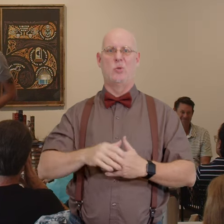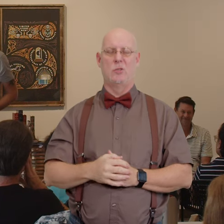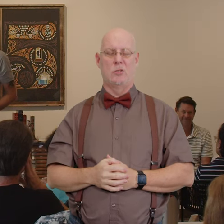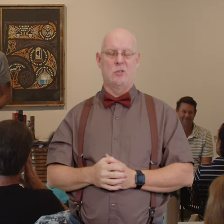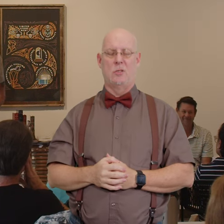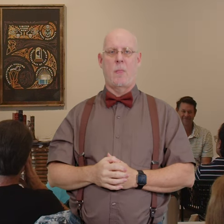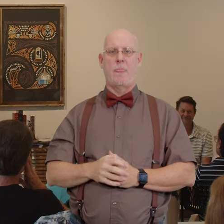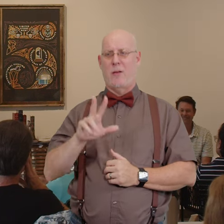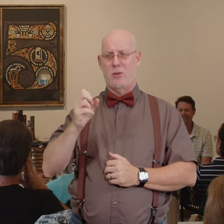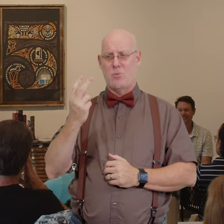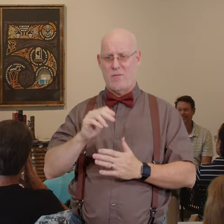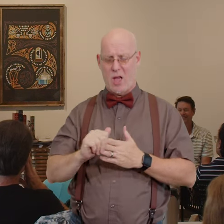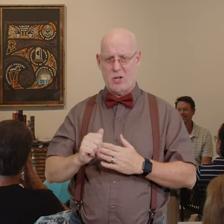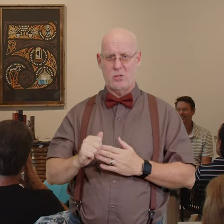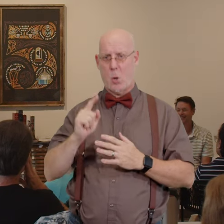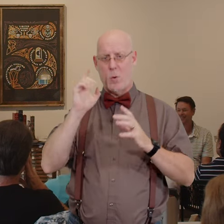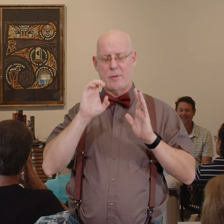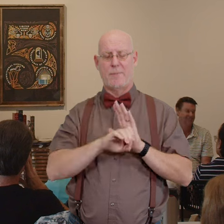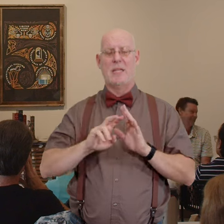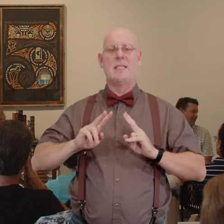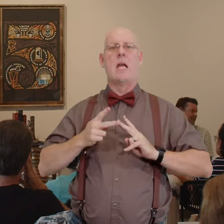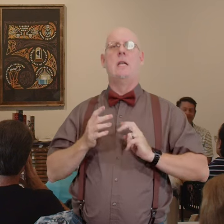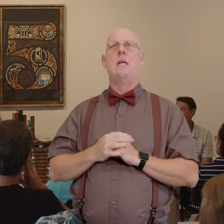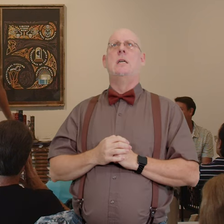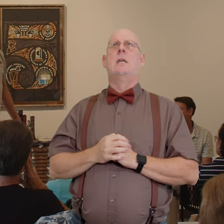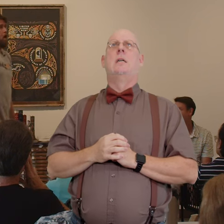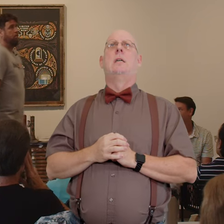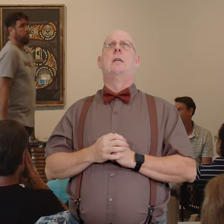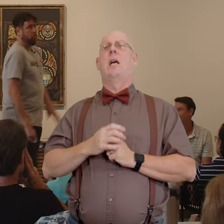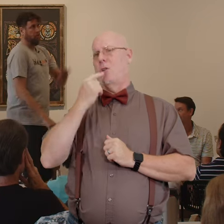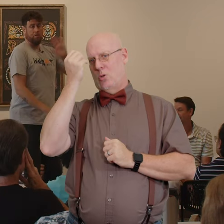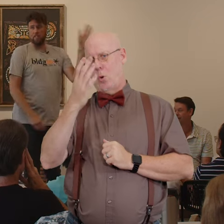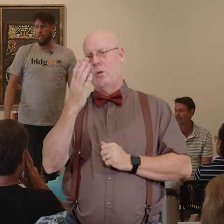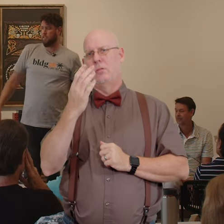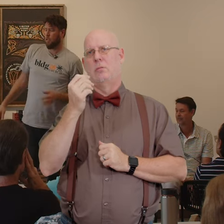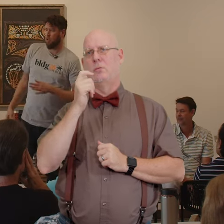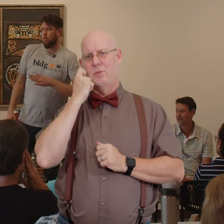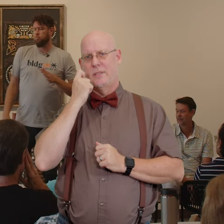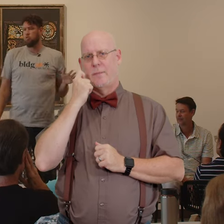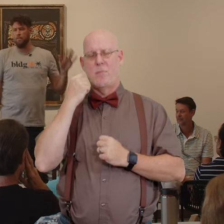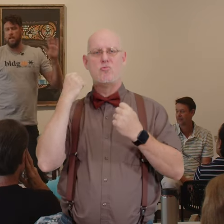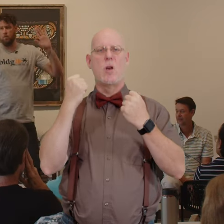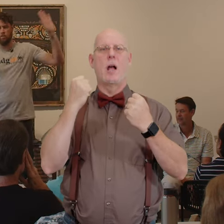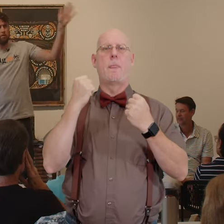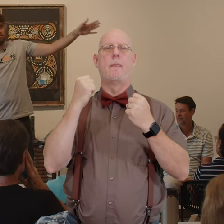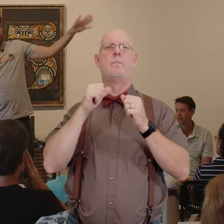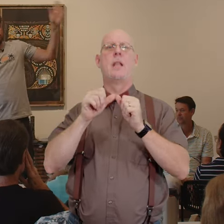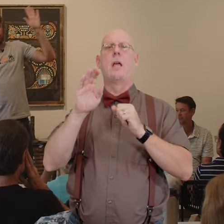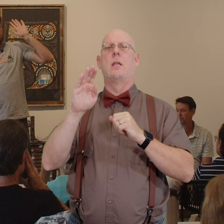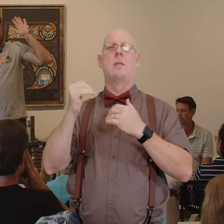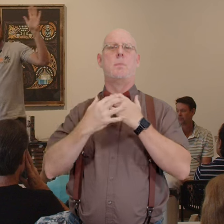college student. Okay, so $312. That's one scenario. Second scenario, I told you guys about this not long ago. I was driving down.